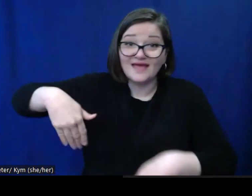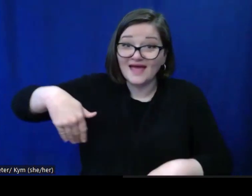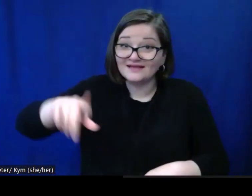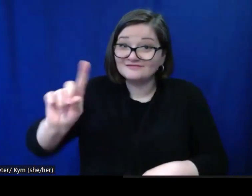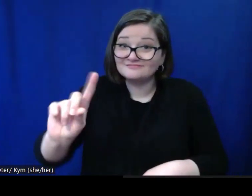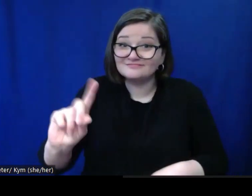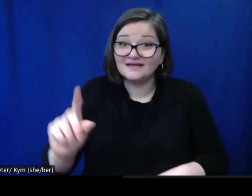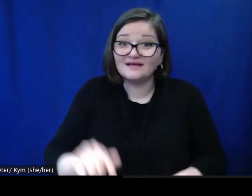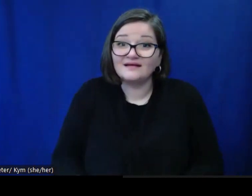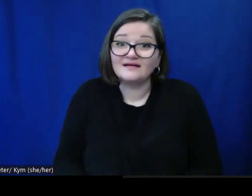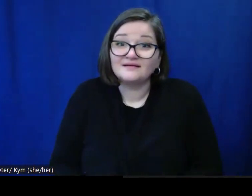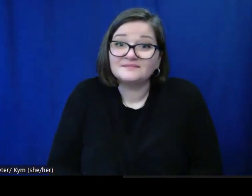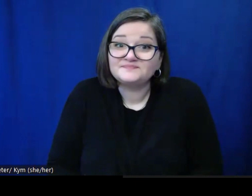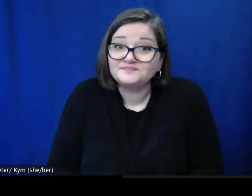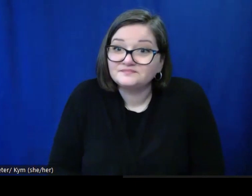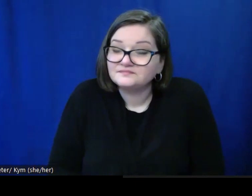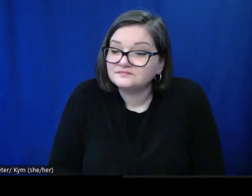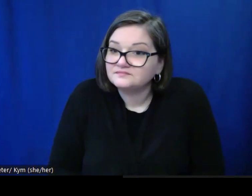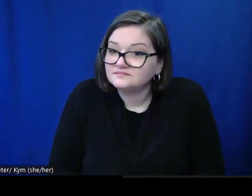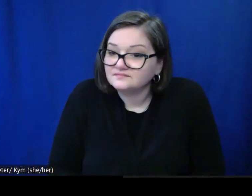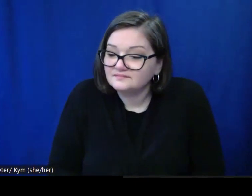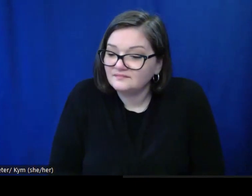Really fun.